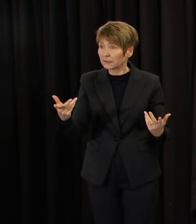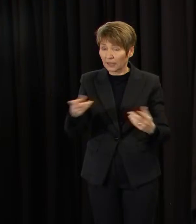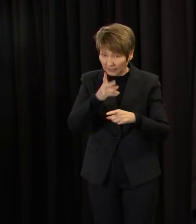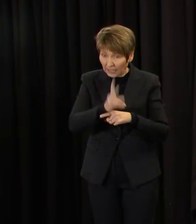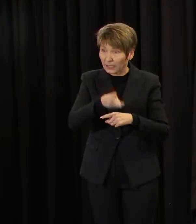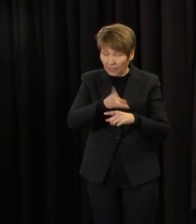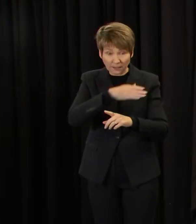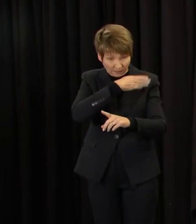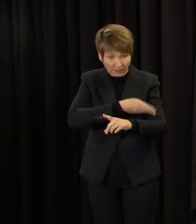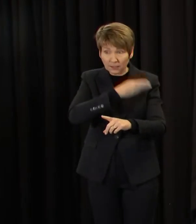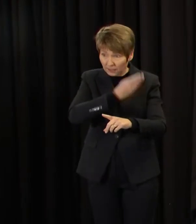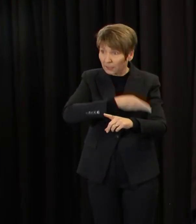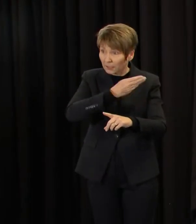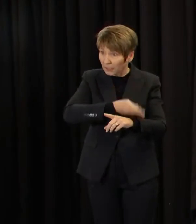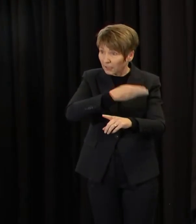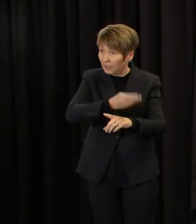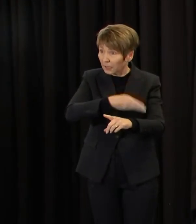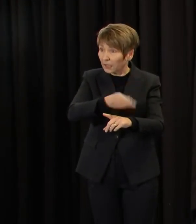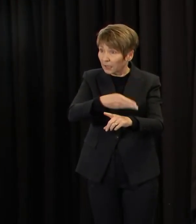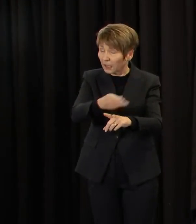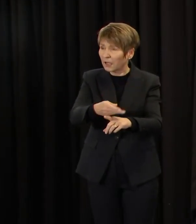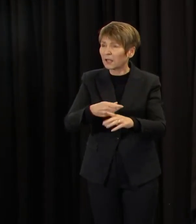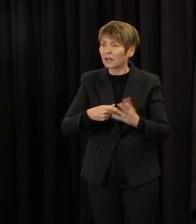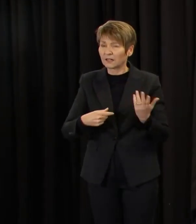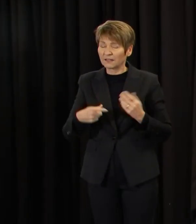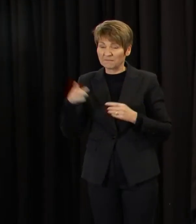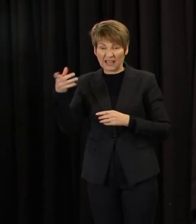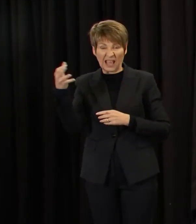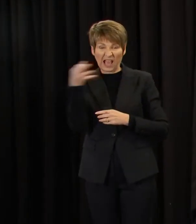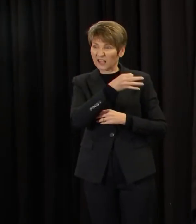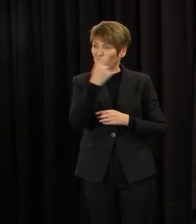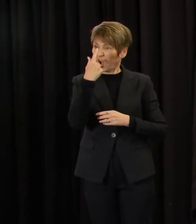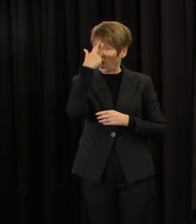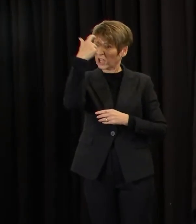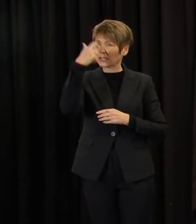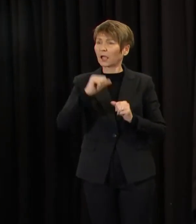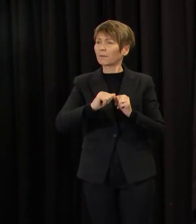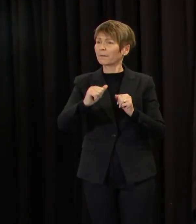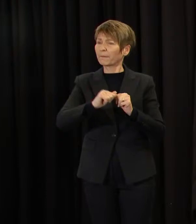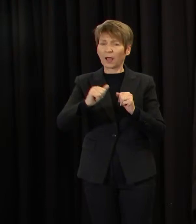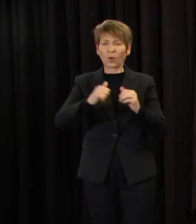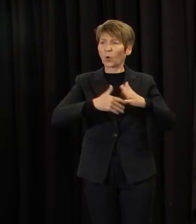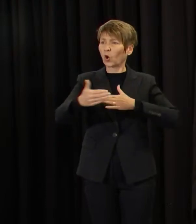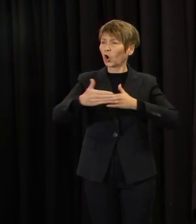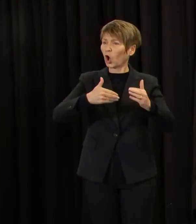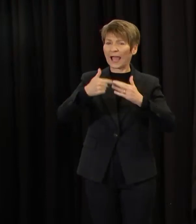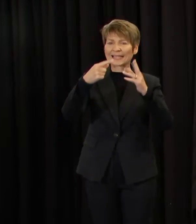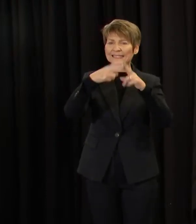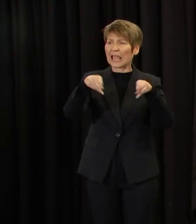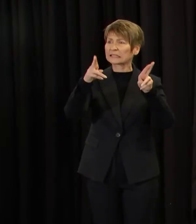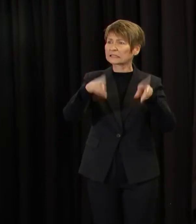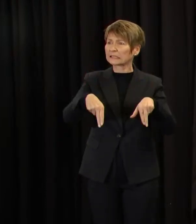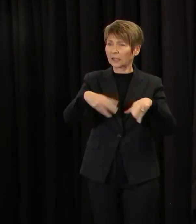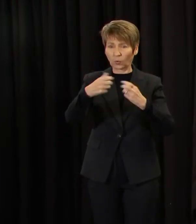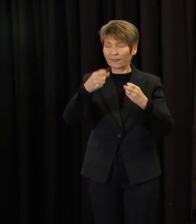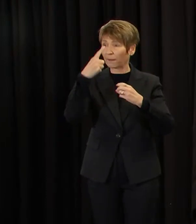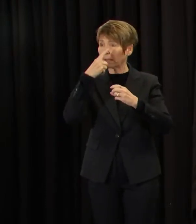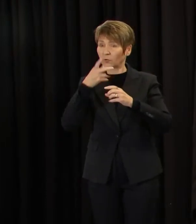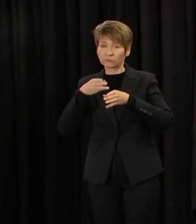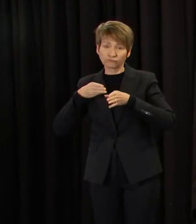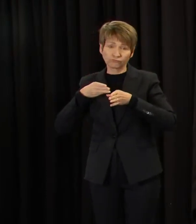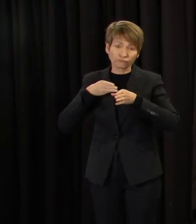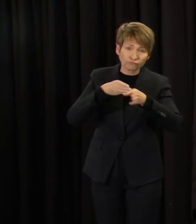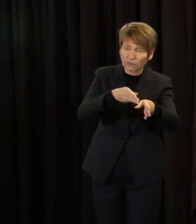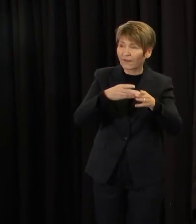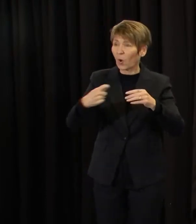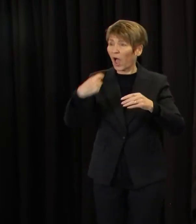there. We've taken hundreds of people through that pop-up testing site from Ozpost, and there's about 110 businesses, I think, in that particular area that have been